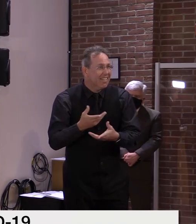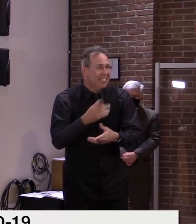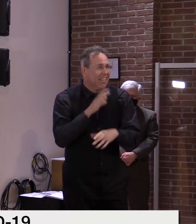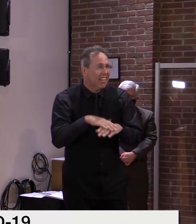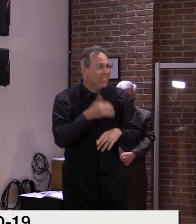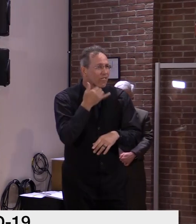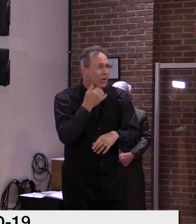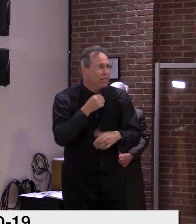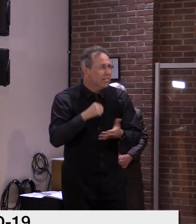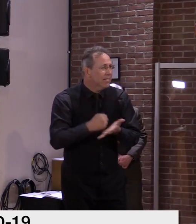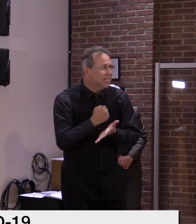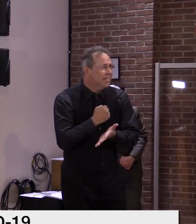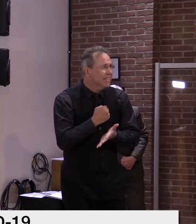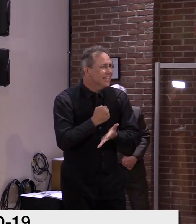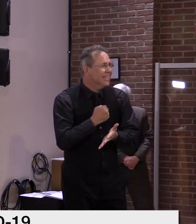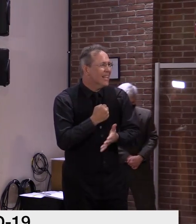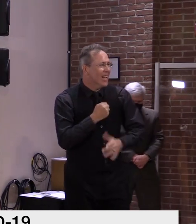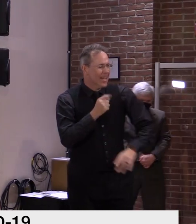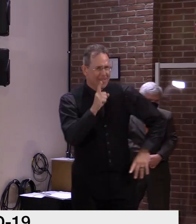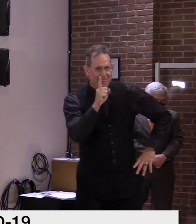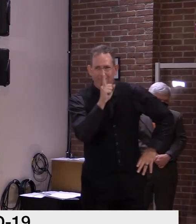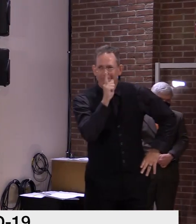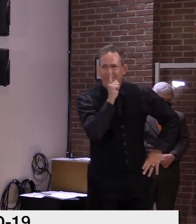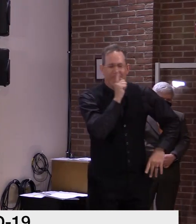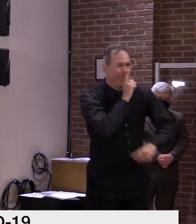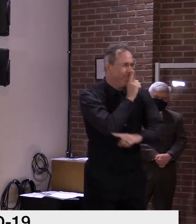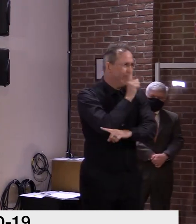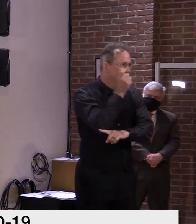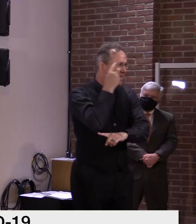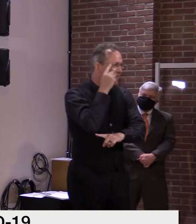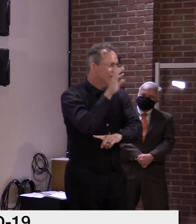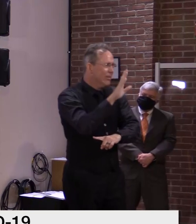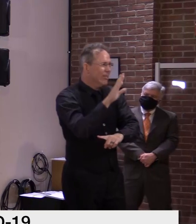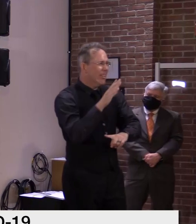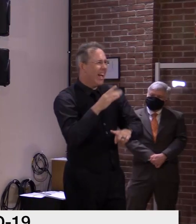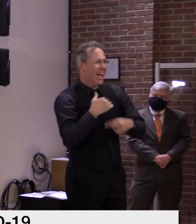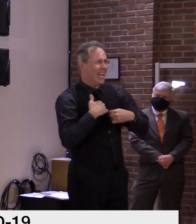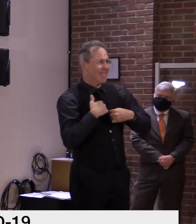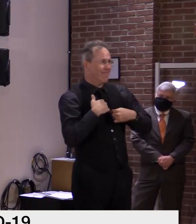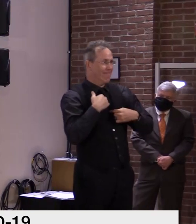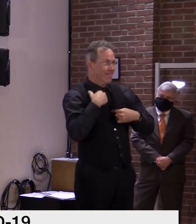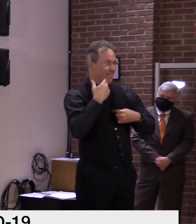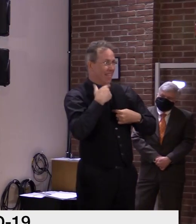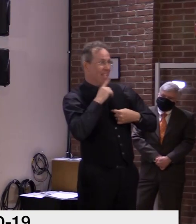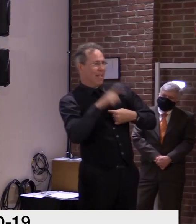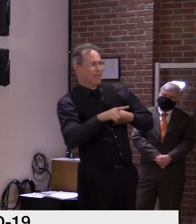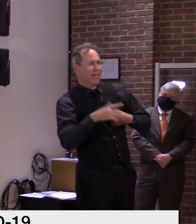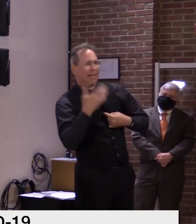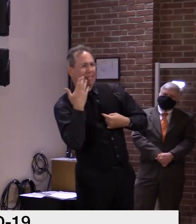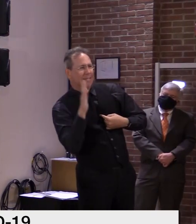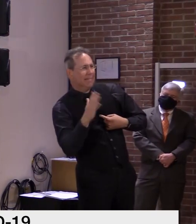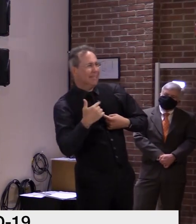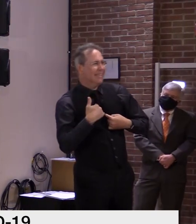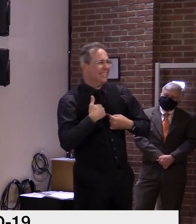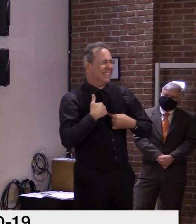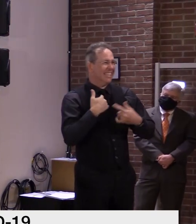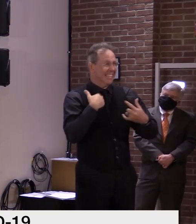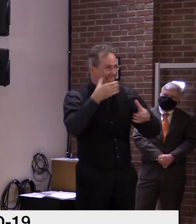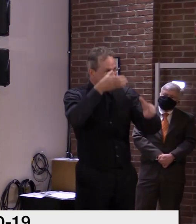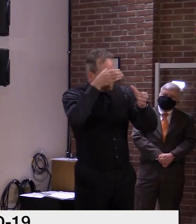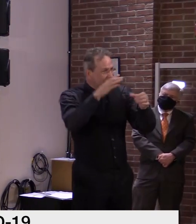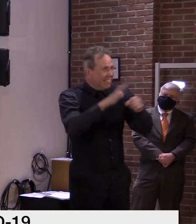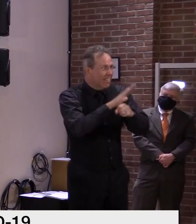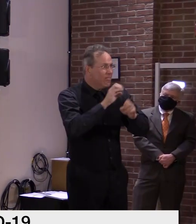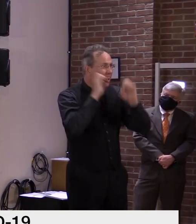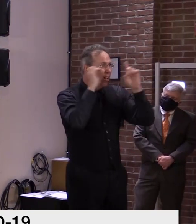Guy, I would say we can look into it and get back to you. I just don't, I don't have the answer for you. I'm not well versed on that or the